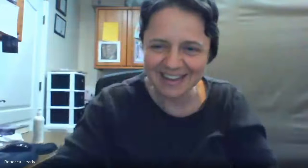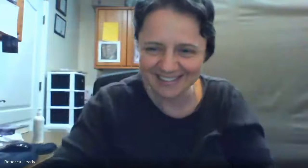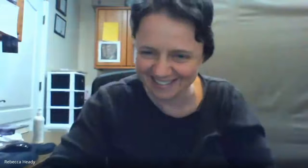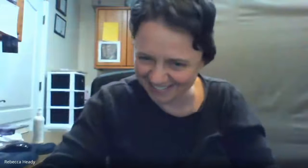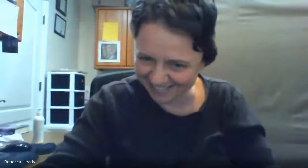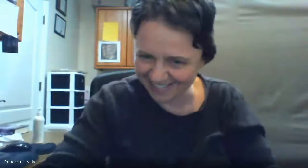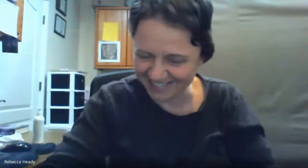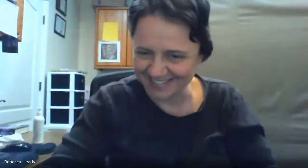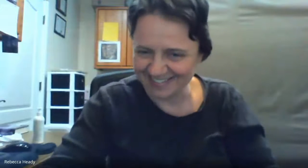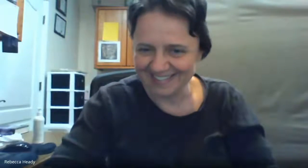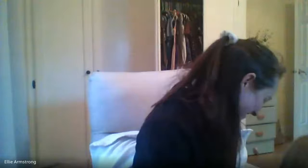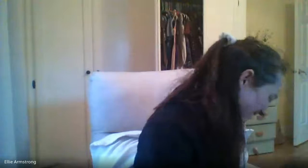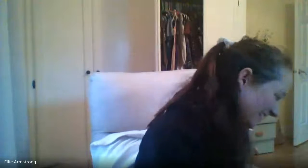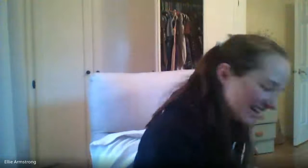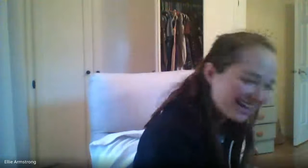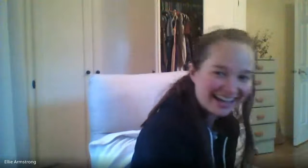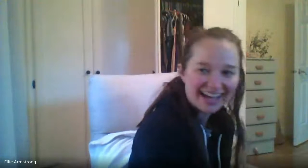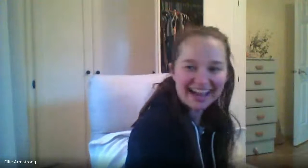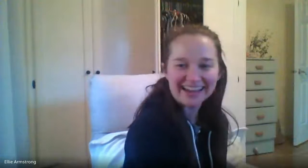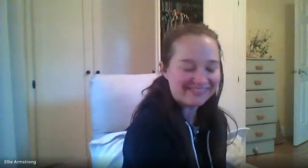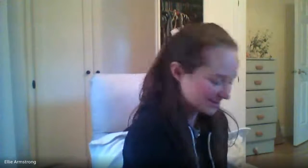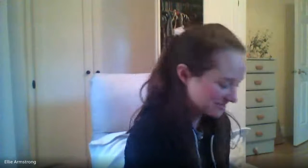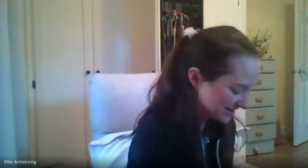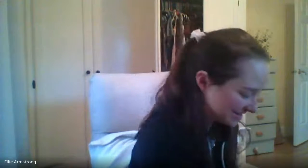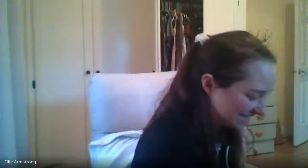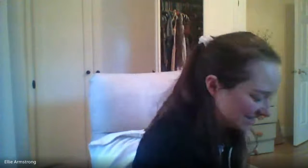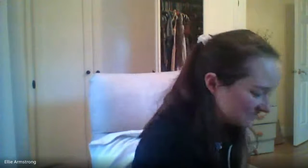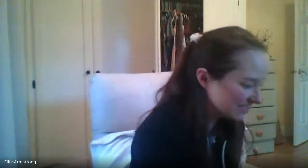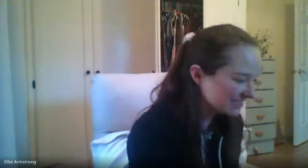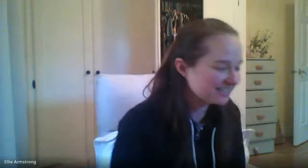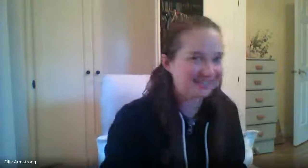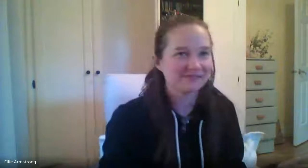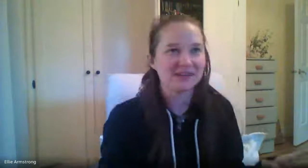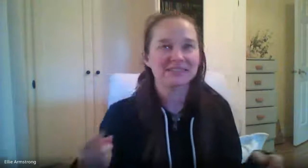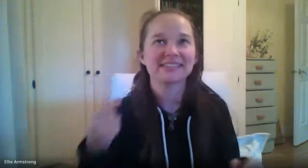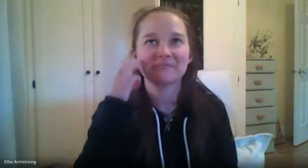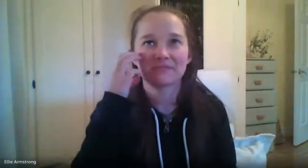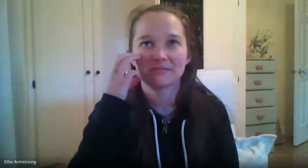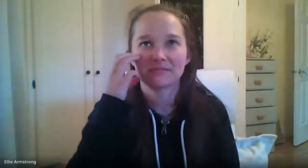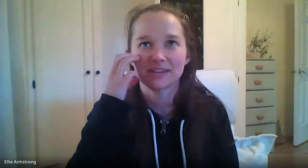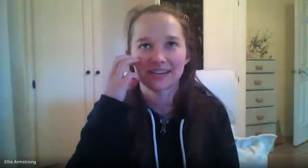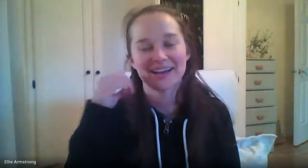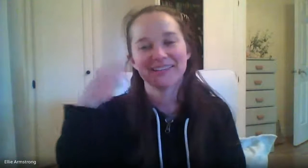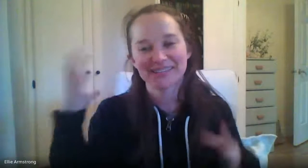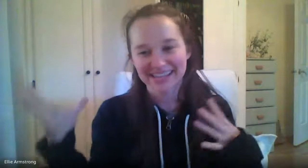buddy. Okay. I have a quick question. What's the, well, I guess I was going to ask